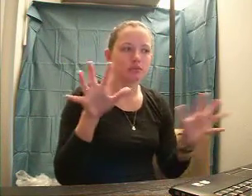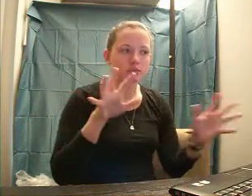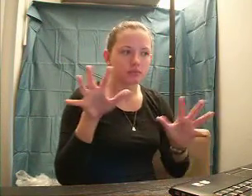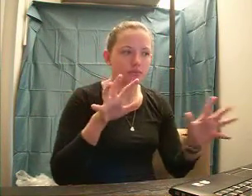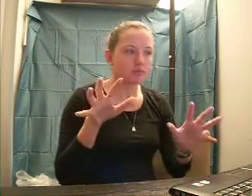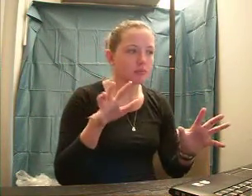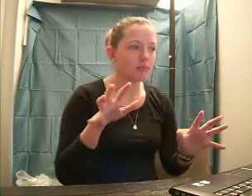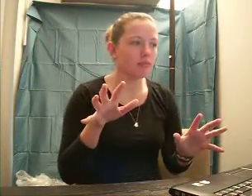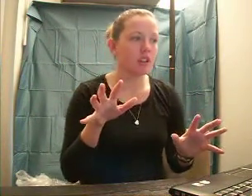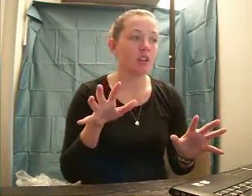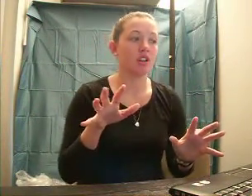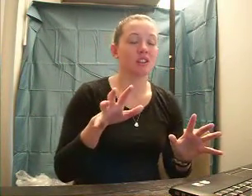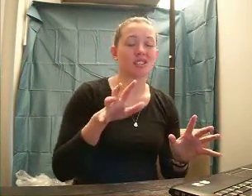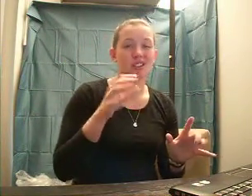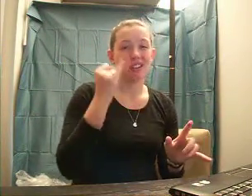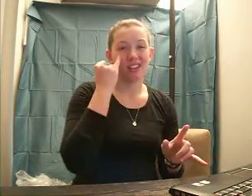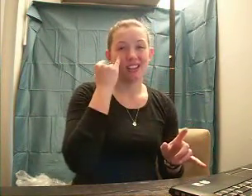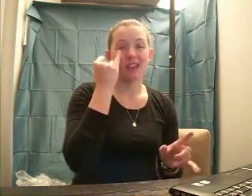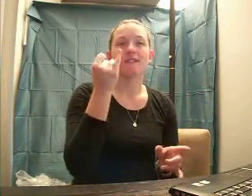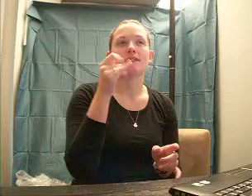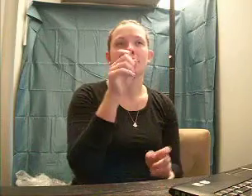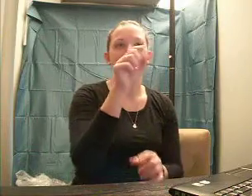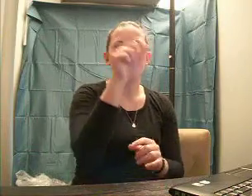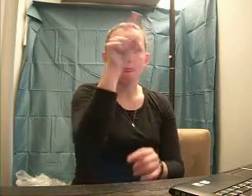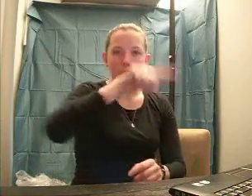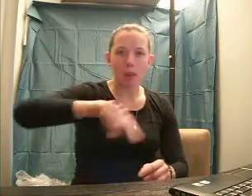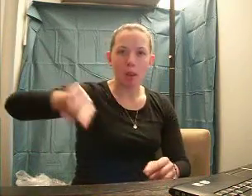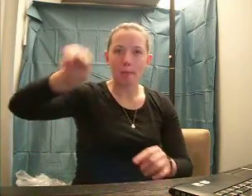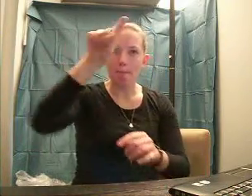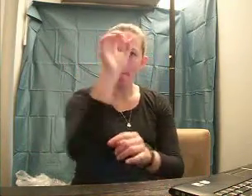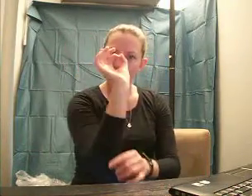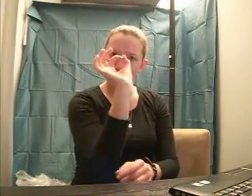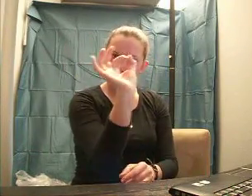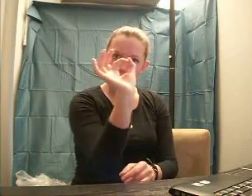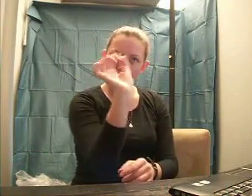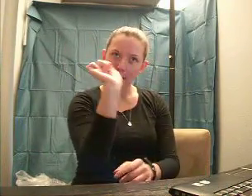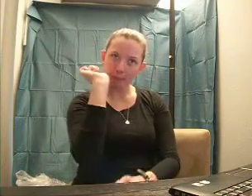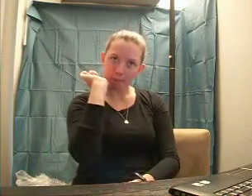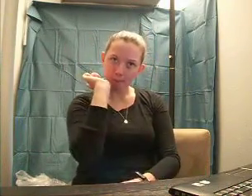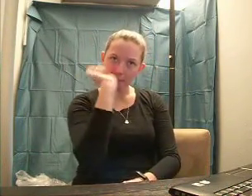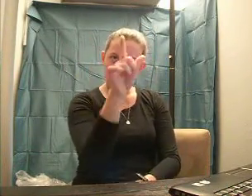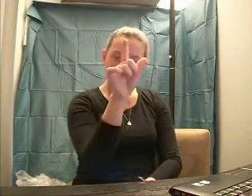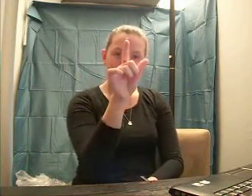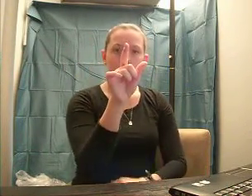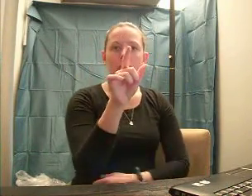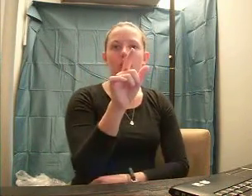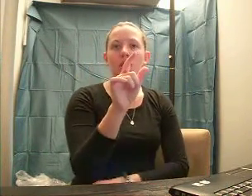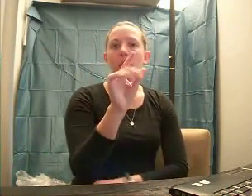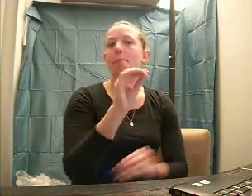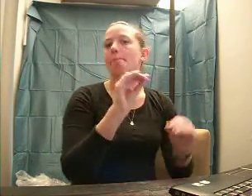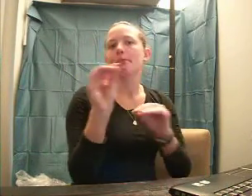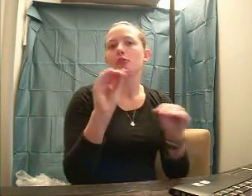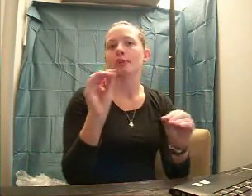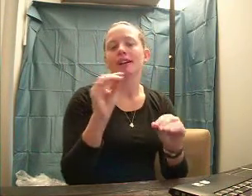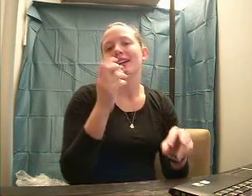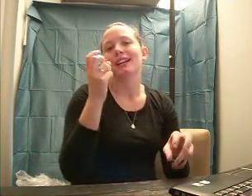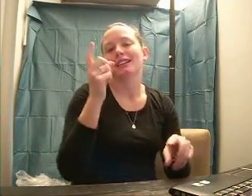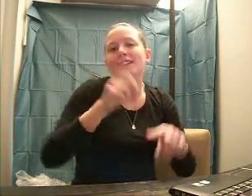about trying to hit the bullseye in dance, just aim for the same spot over and over again. You have a huge spread due to movement variability. And more than that,